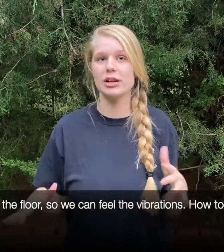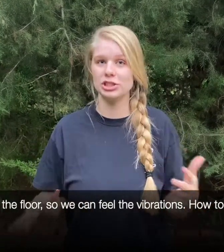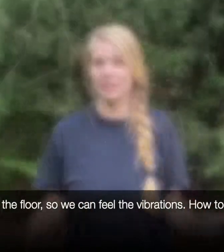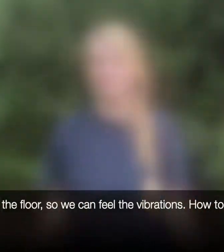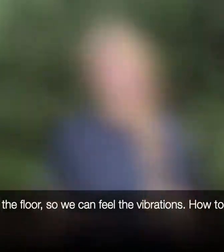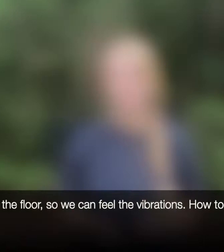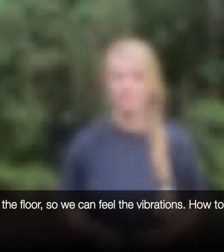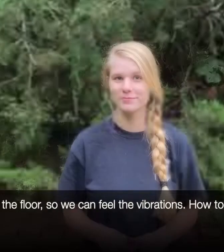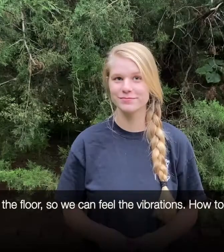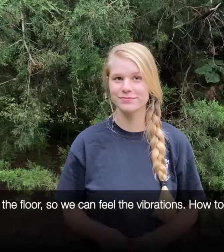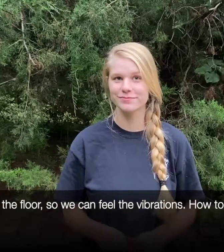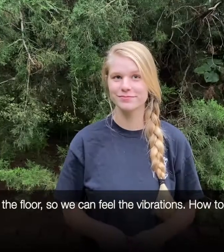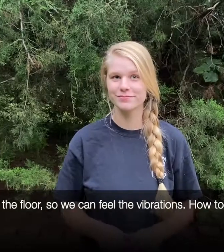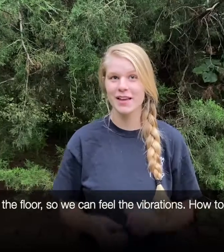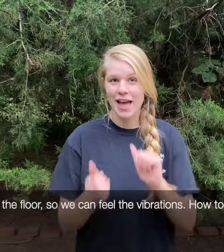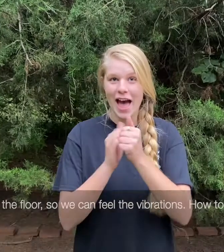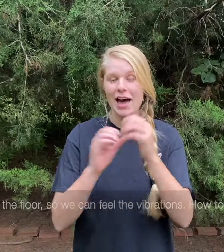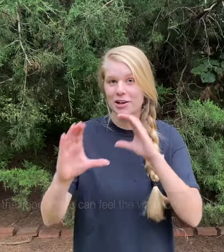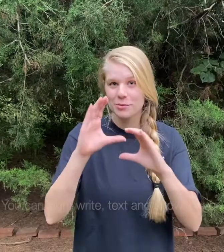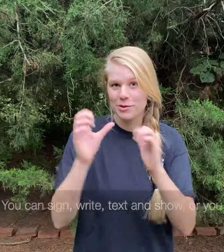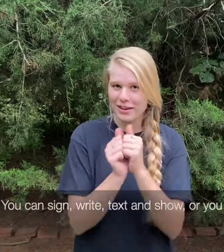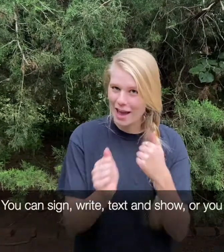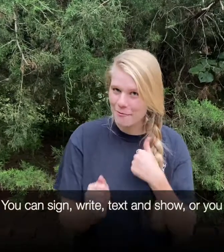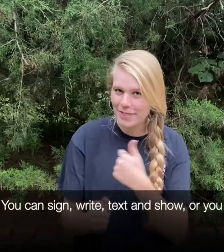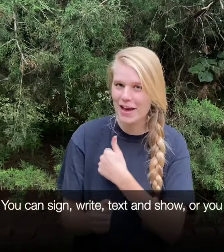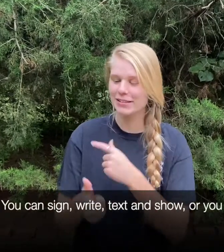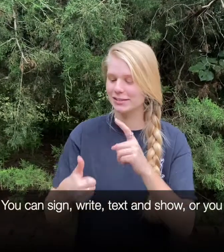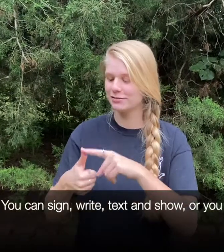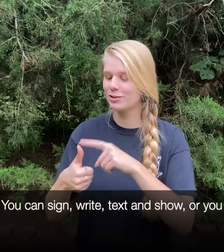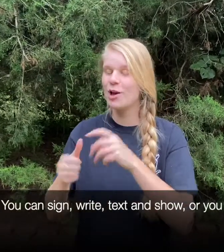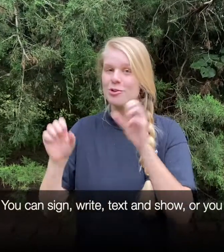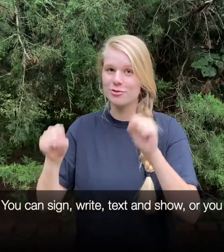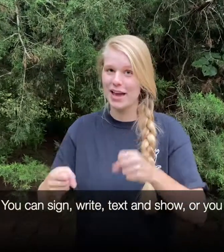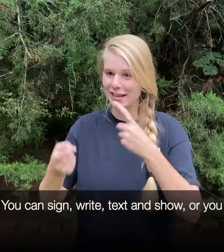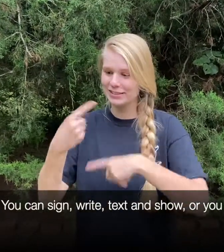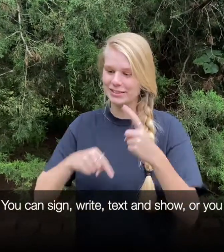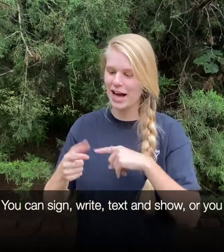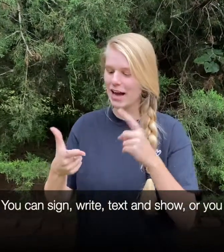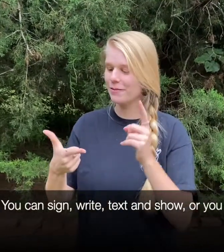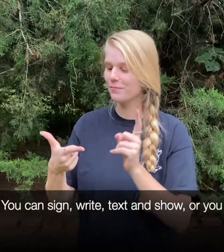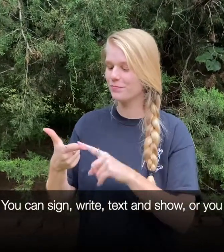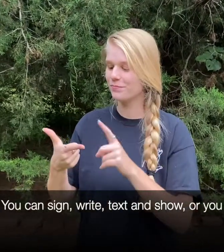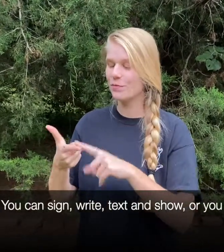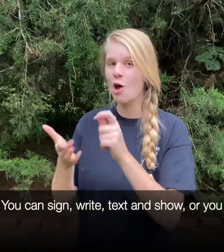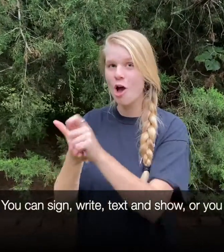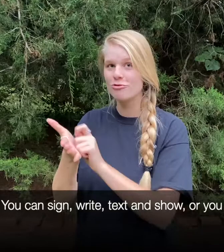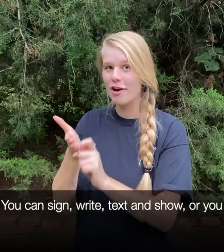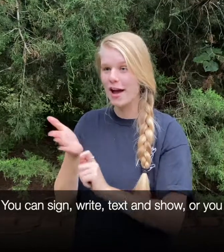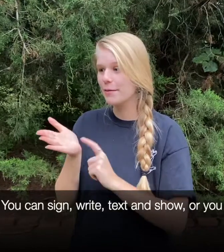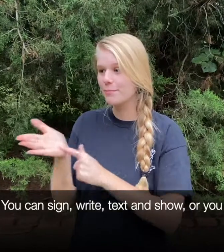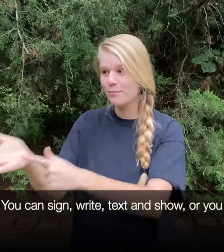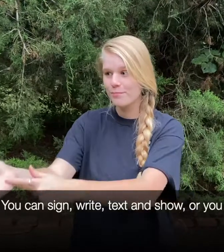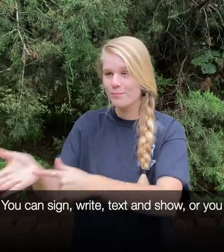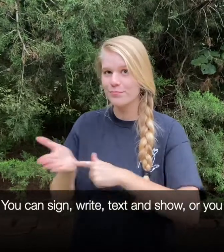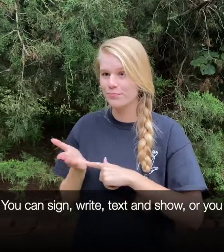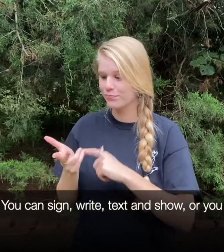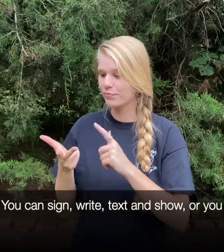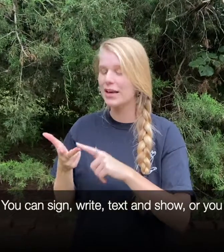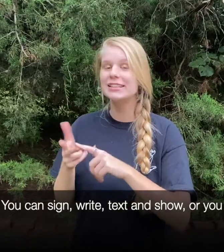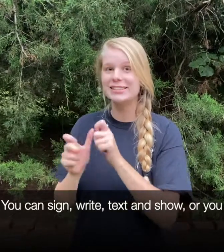vibration. How to communicate with us? You can sign, write,